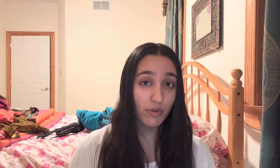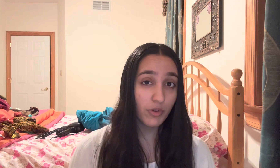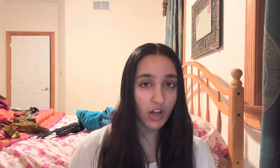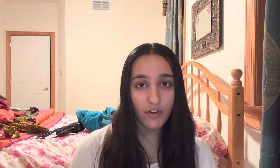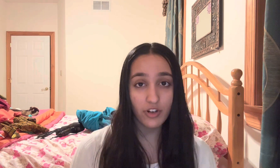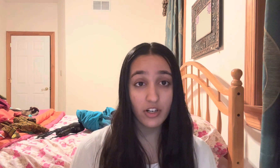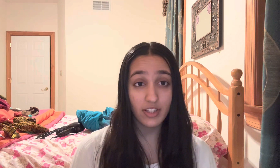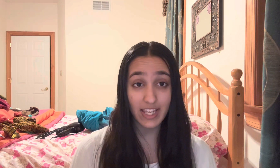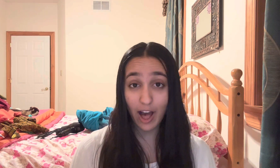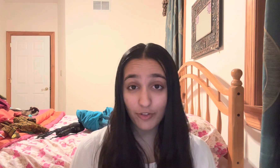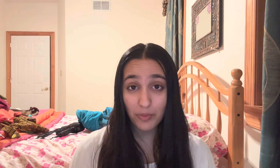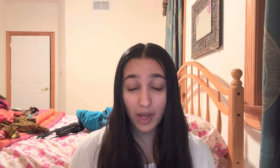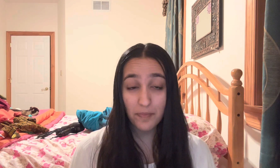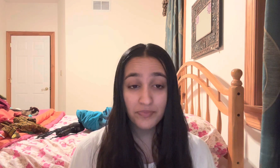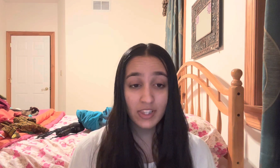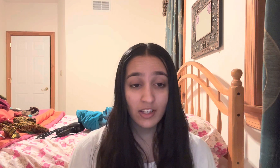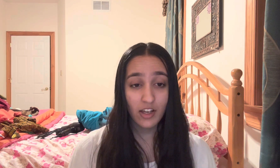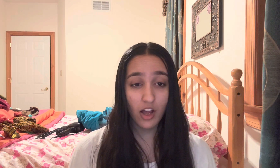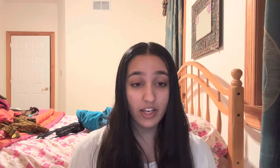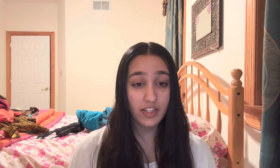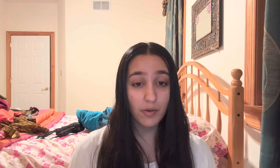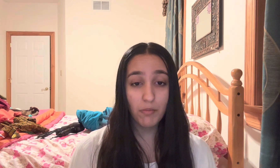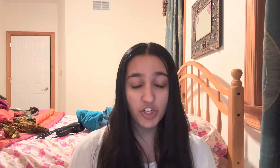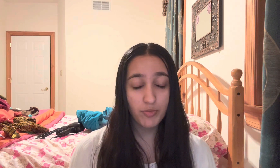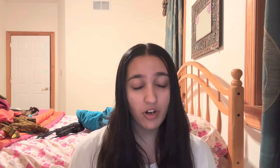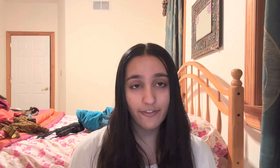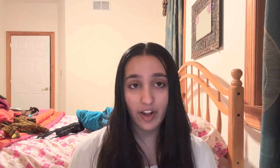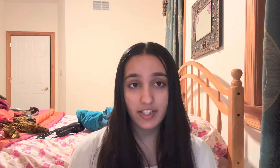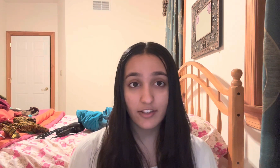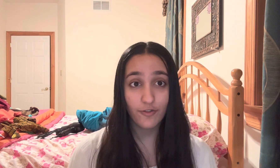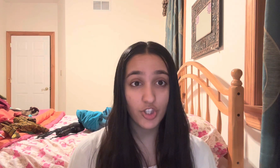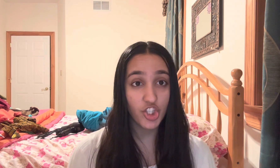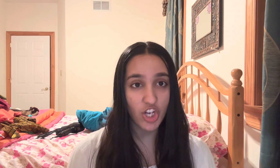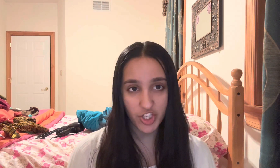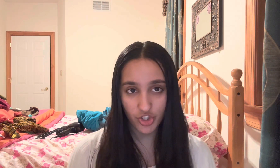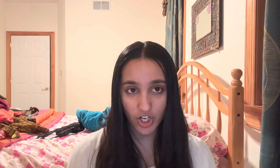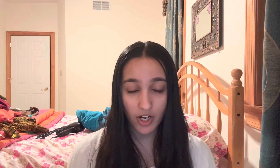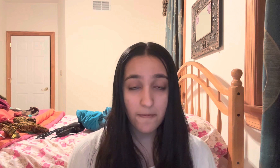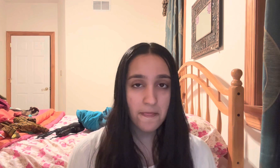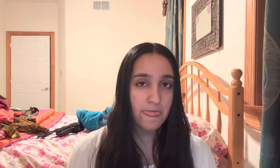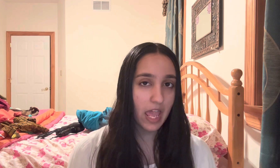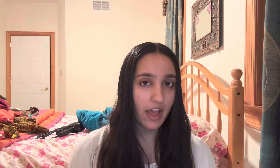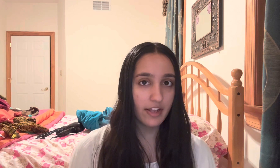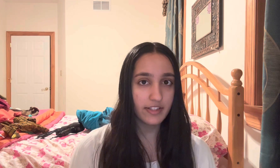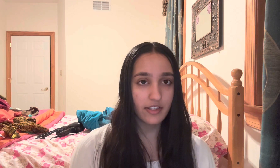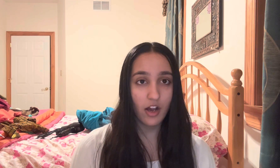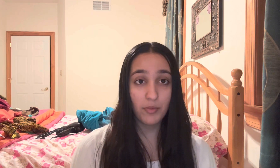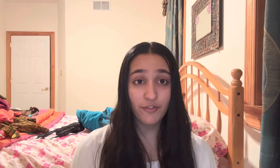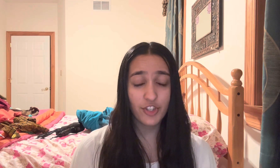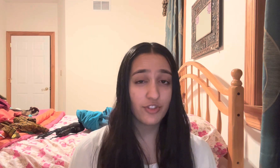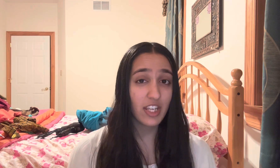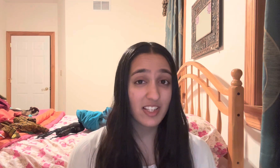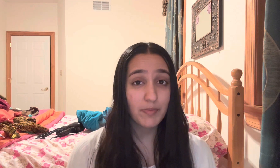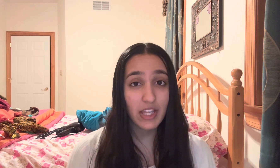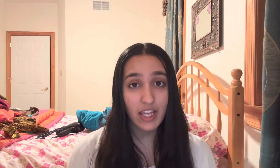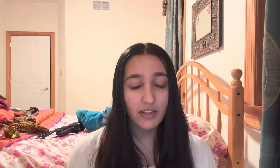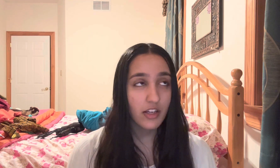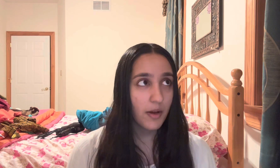cover the alphabet, it is much more effective to gesture and visually explain